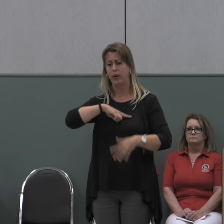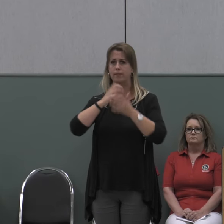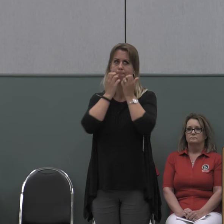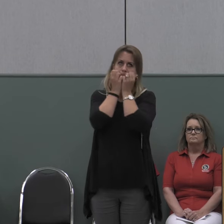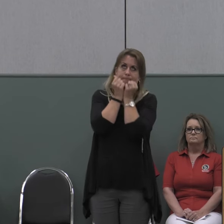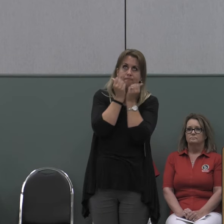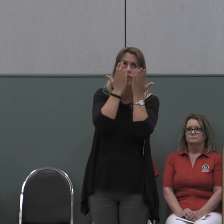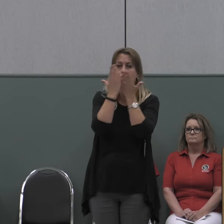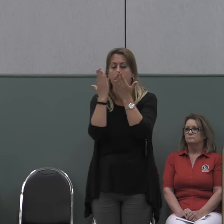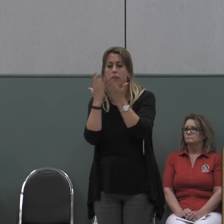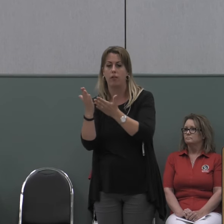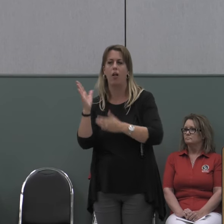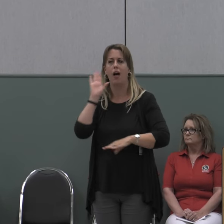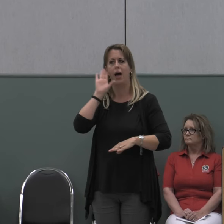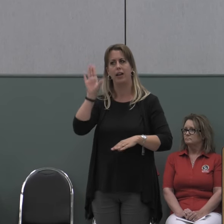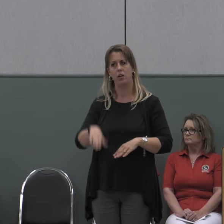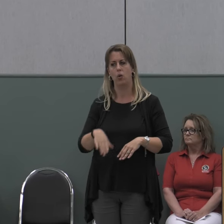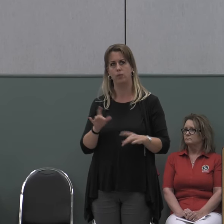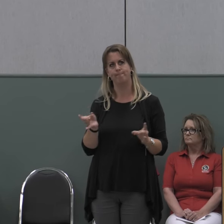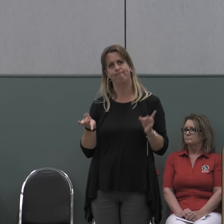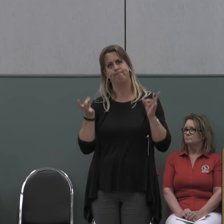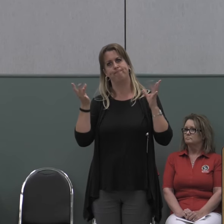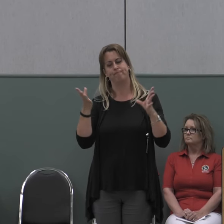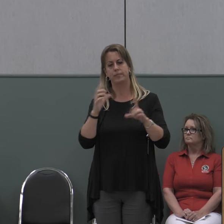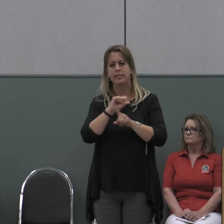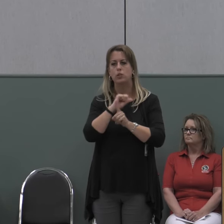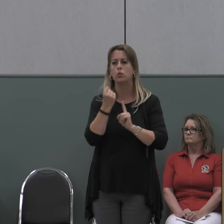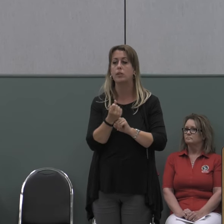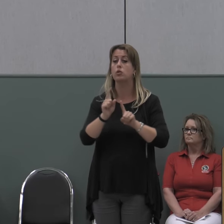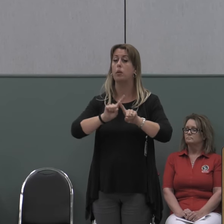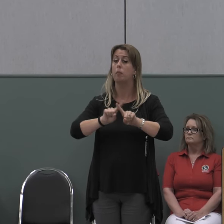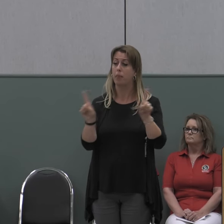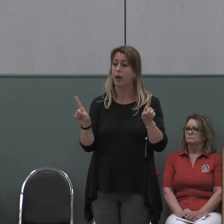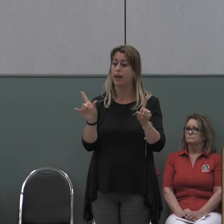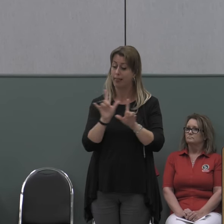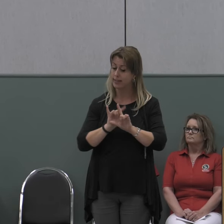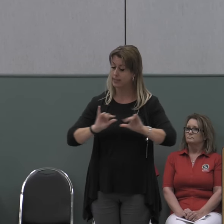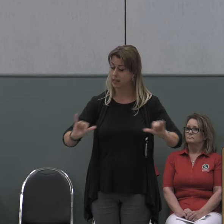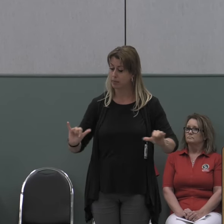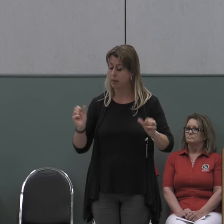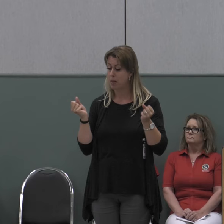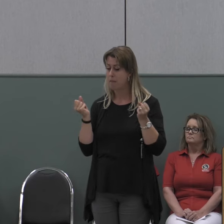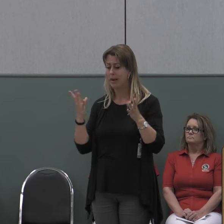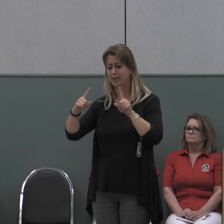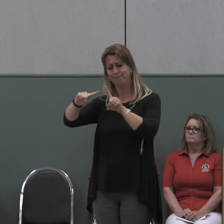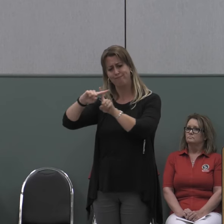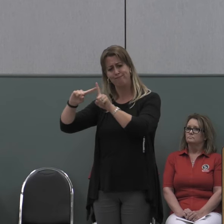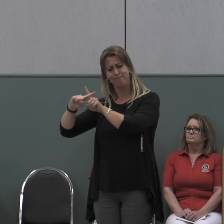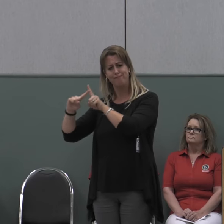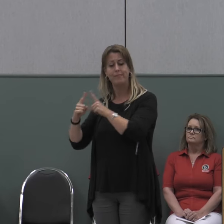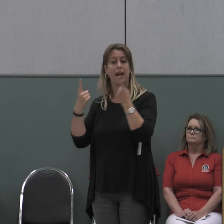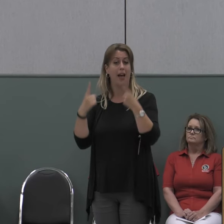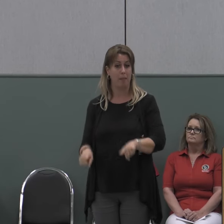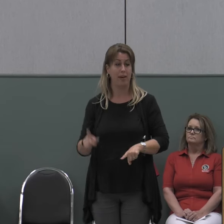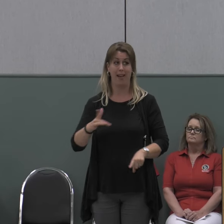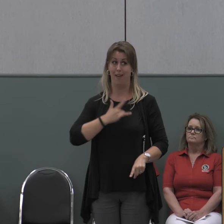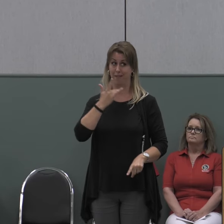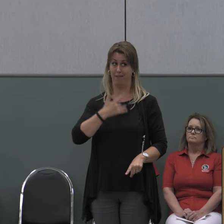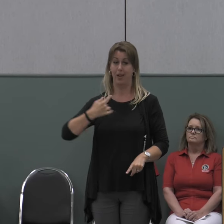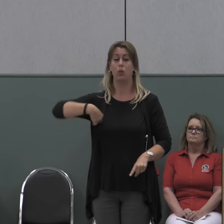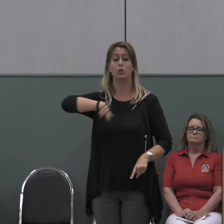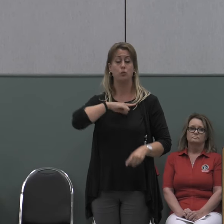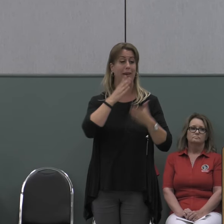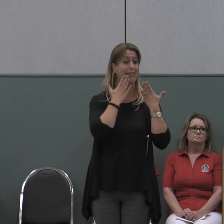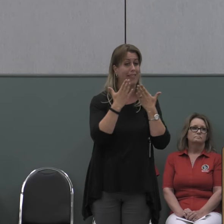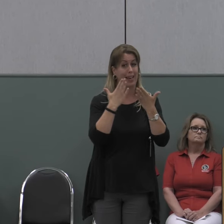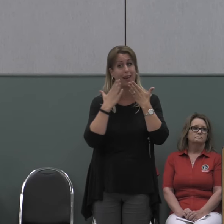tremendously difficult situation, but I would say that a lot of great things happened, and I think there's a lot of things to be thankful for.